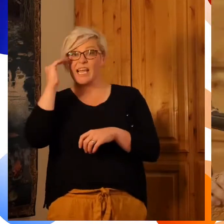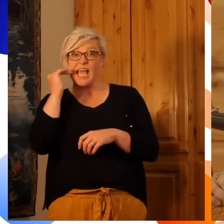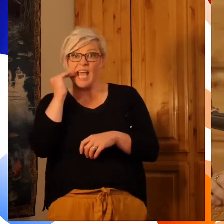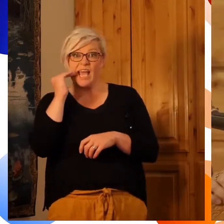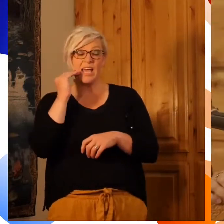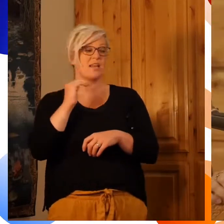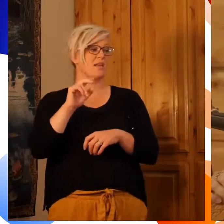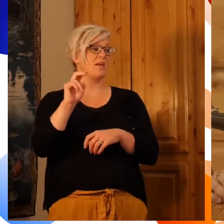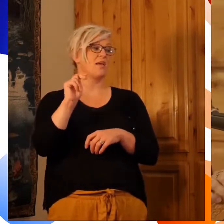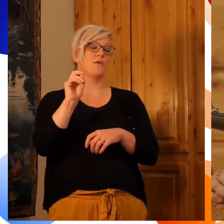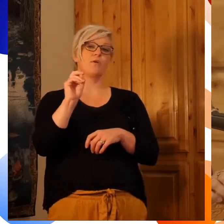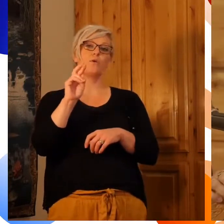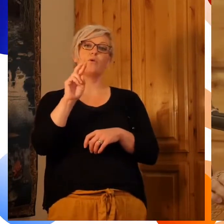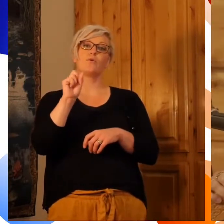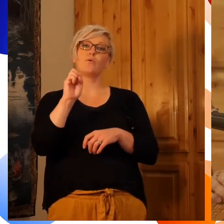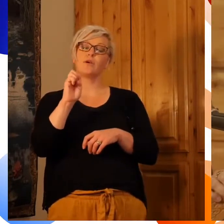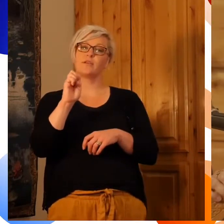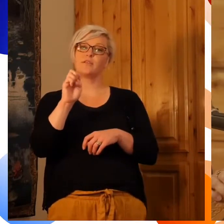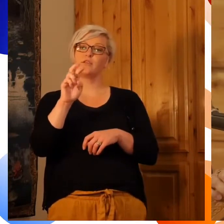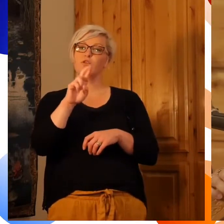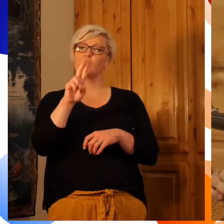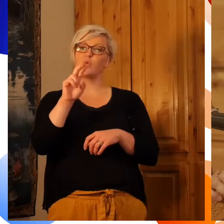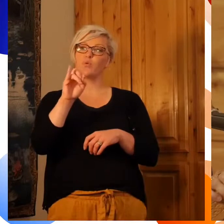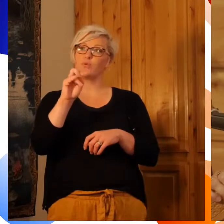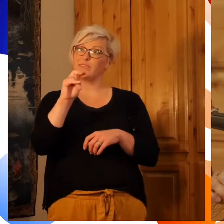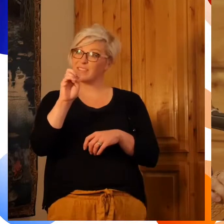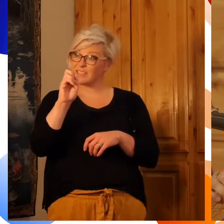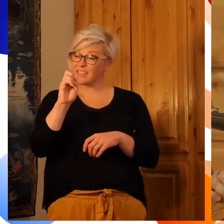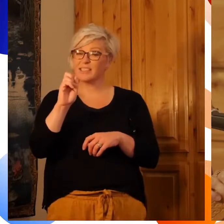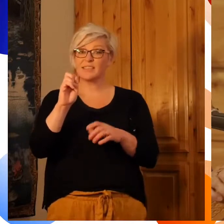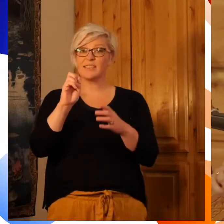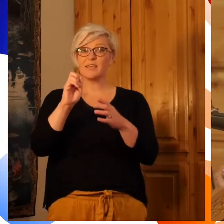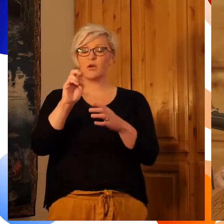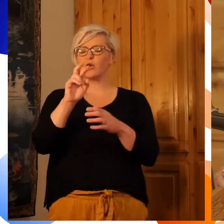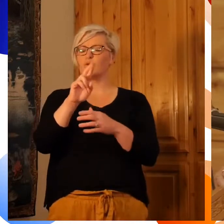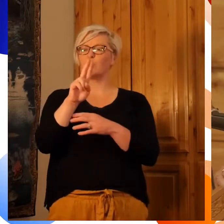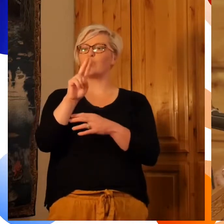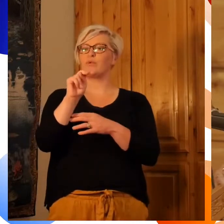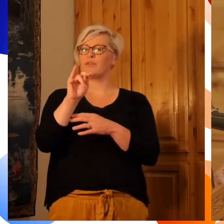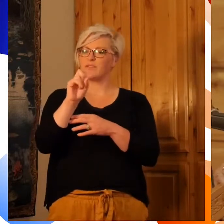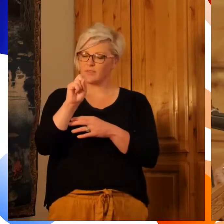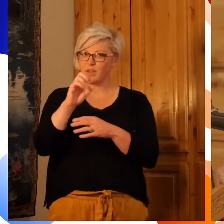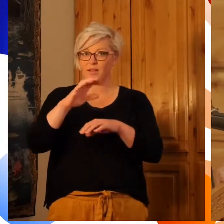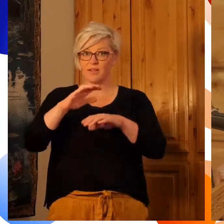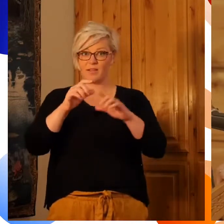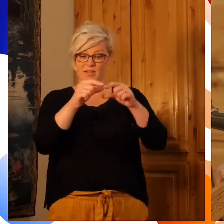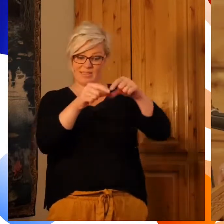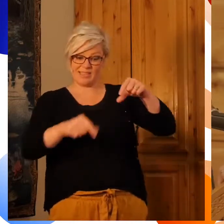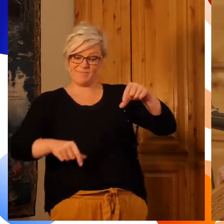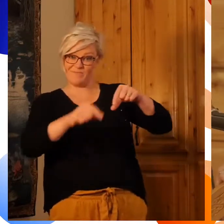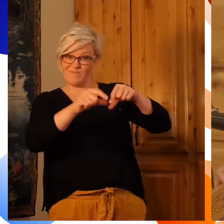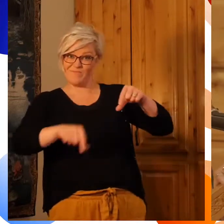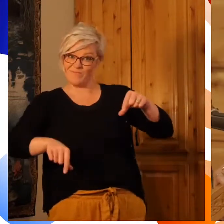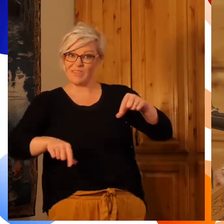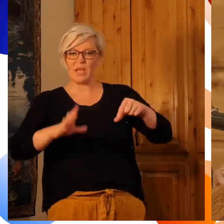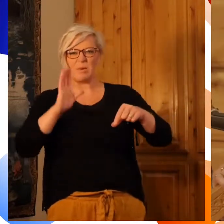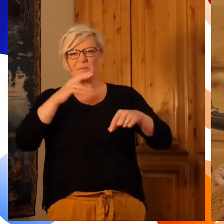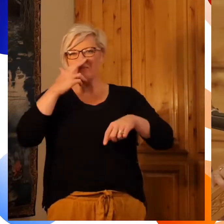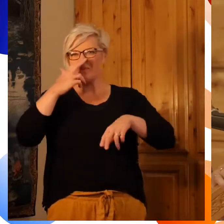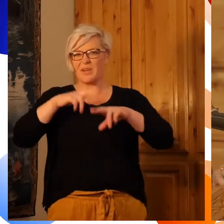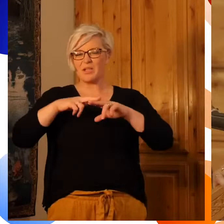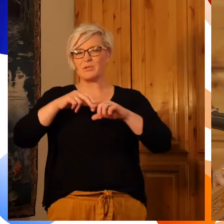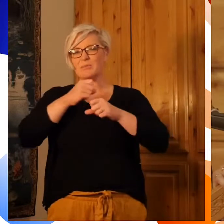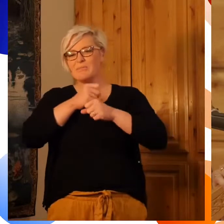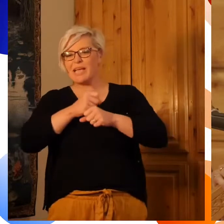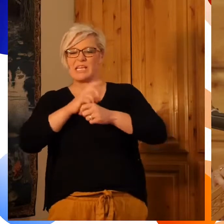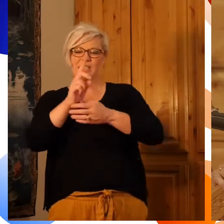on the side. And it was just really fun to make this and design it. And this is the size